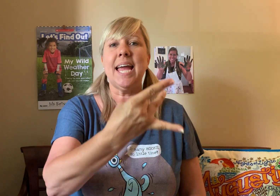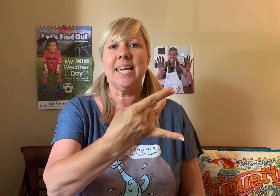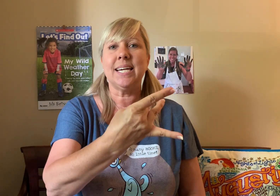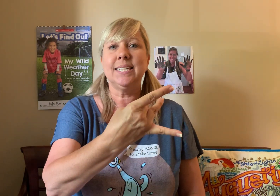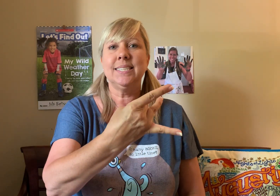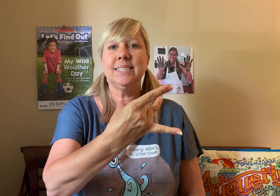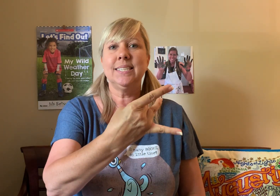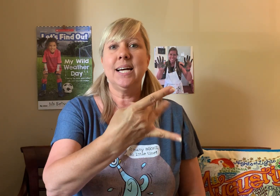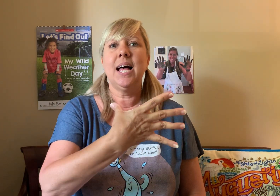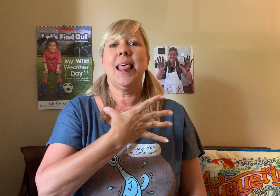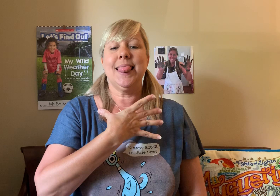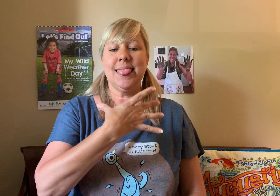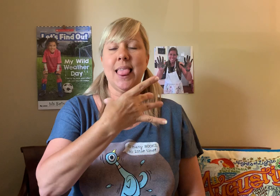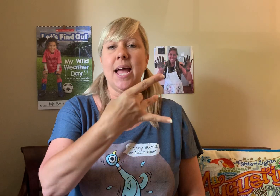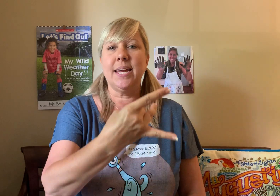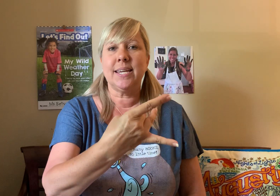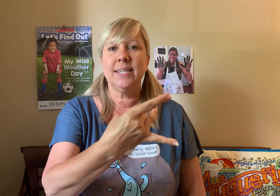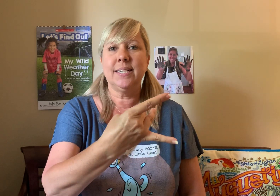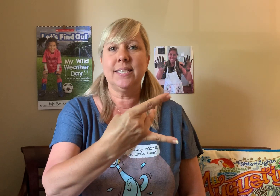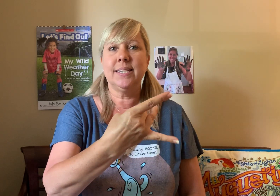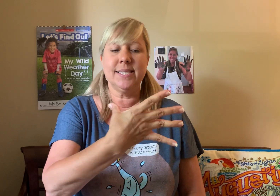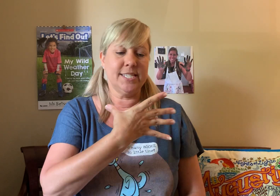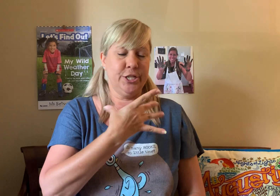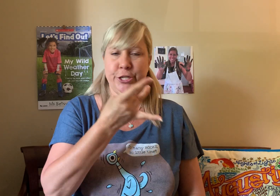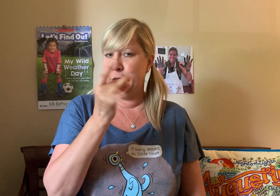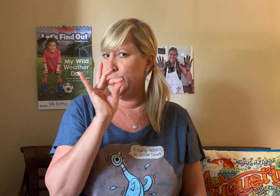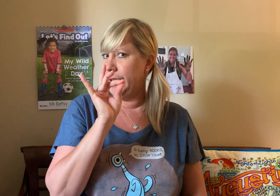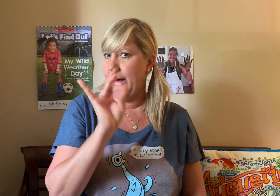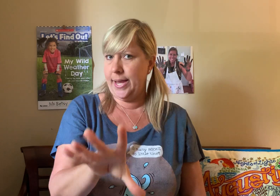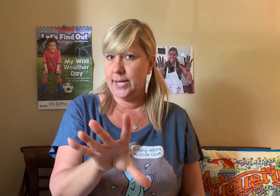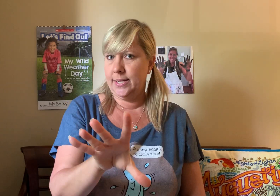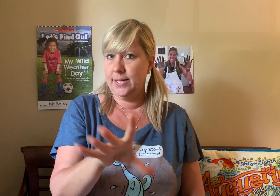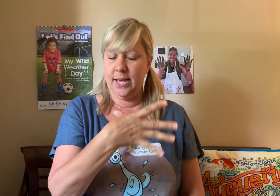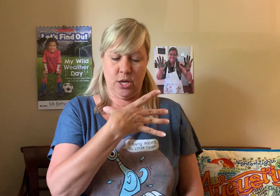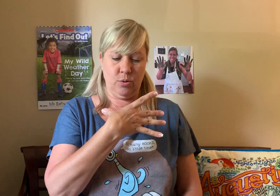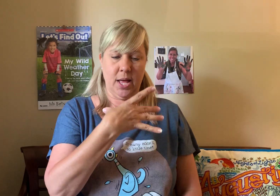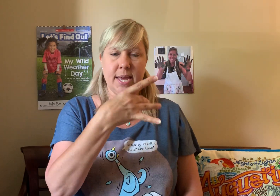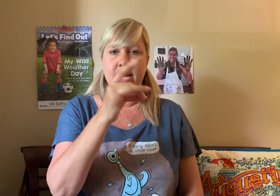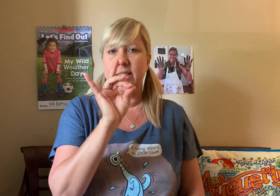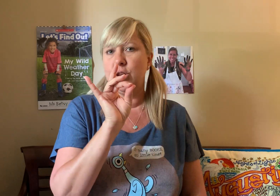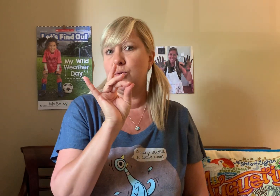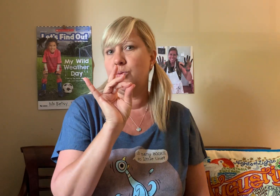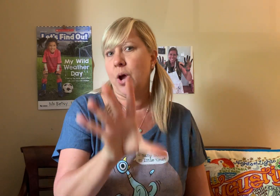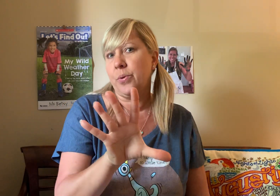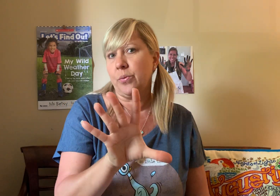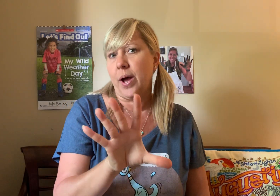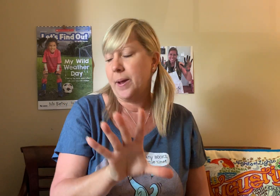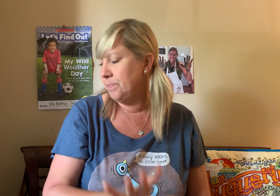like. Like. This is don't like. Like you like it and then you throw it away.